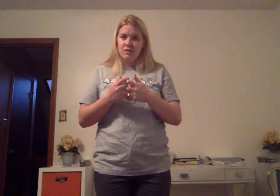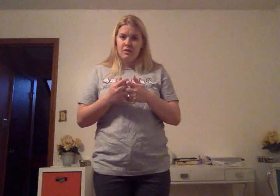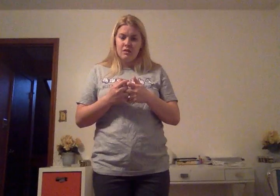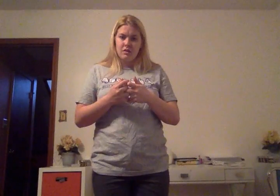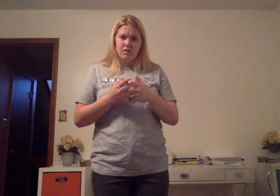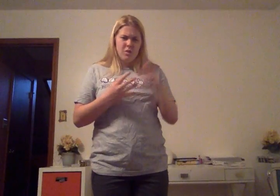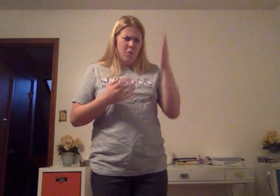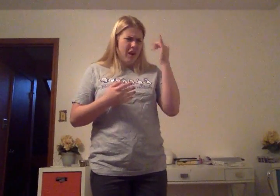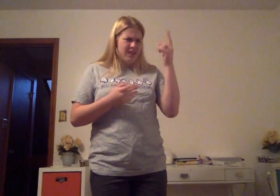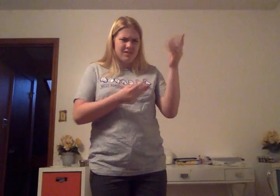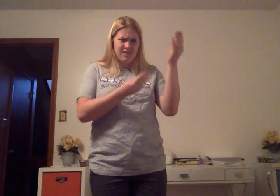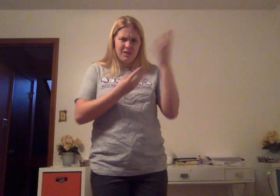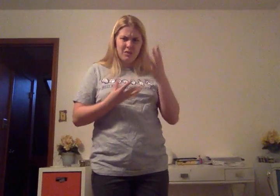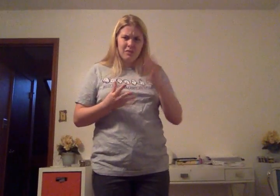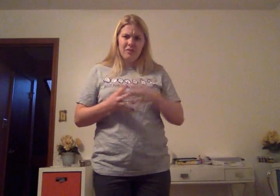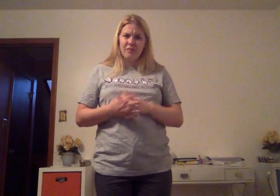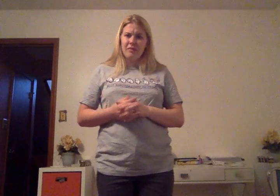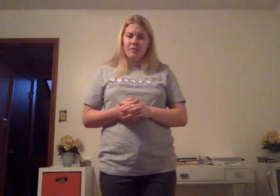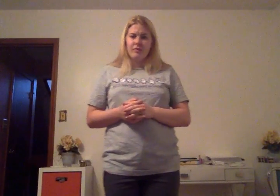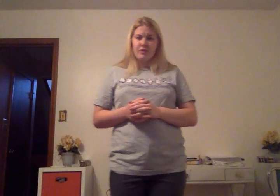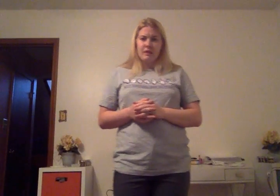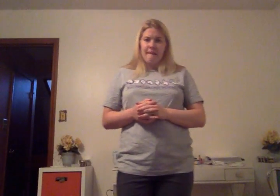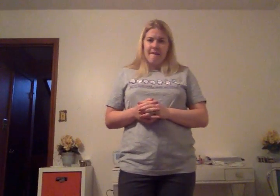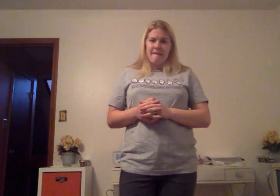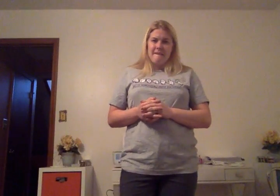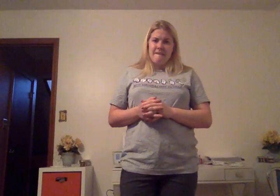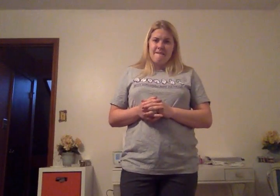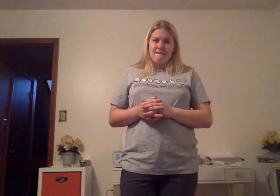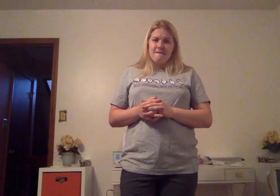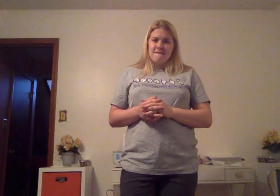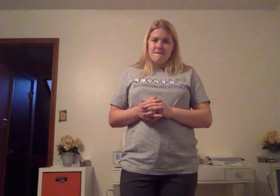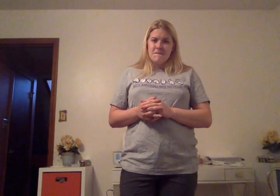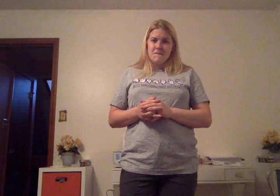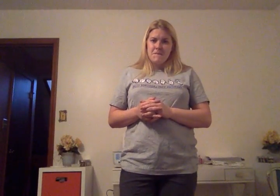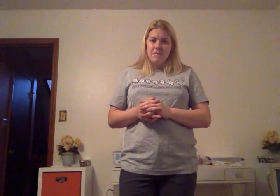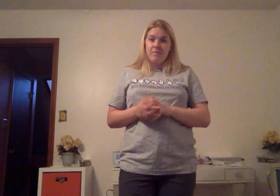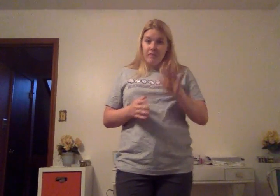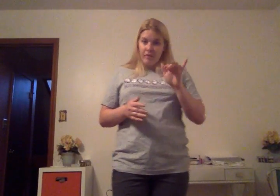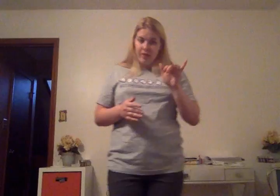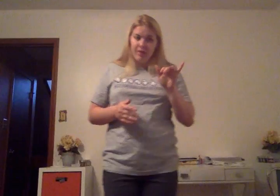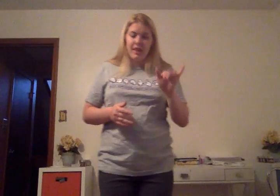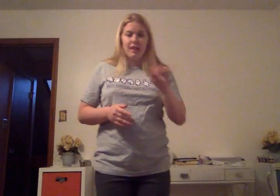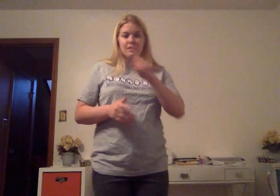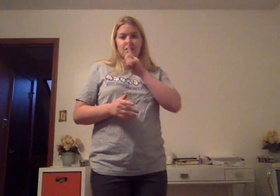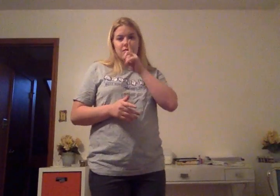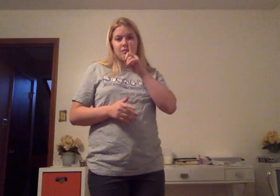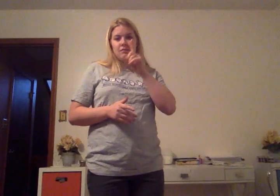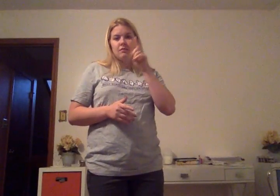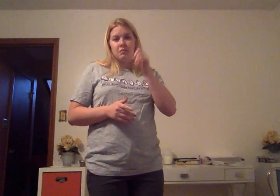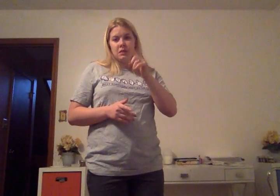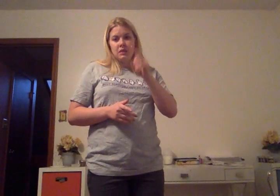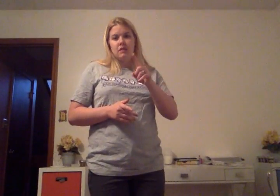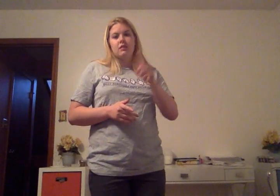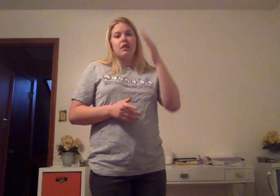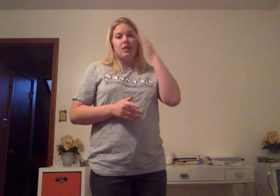telling me this? But in my heart, immediately I felt God being like, this is the affirmation that you needed and you wanted from me. So then I knew I got even